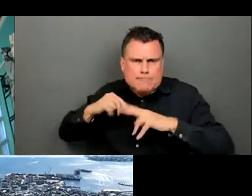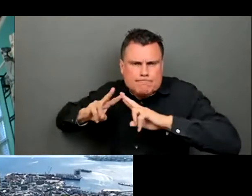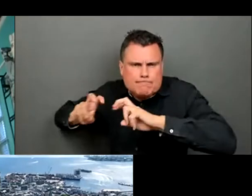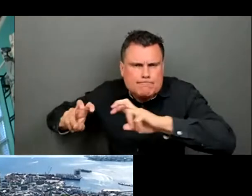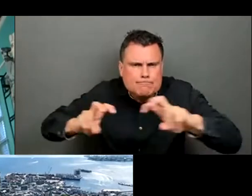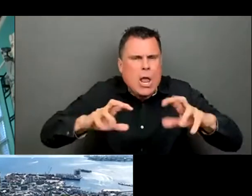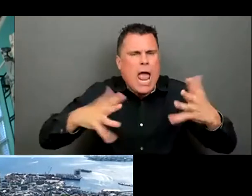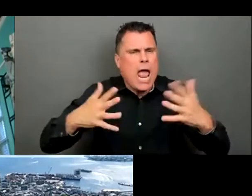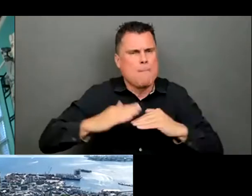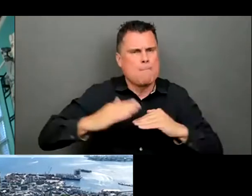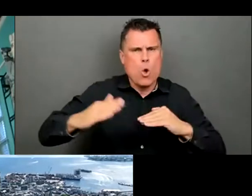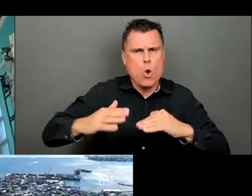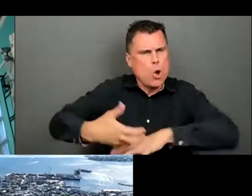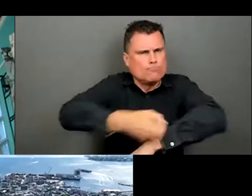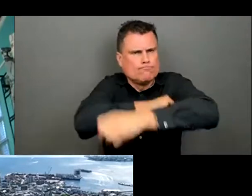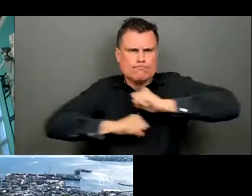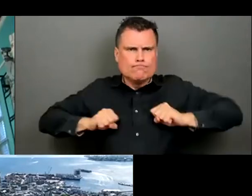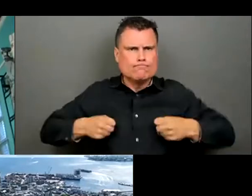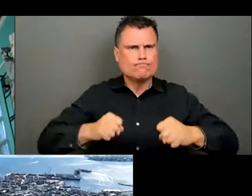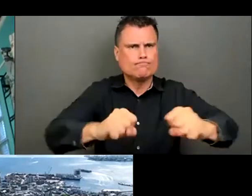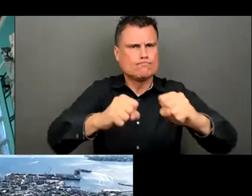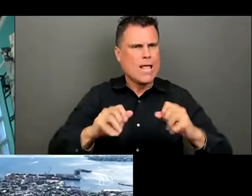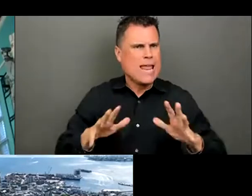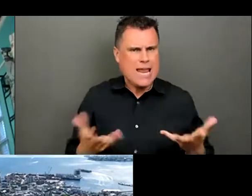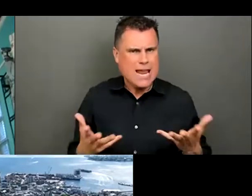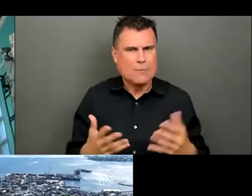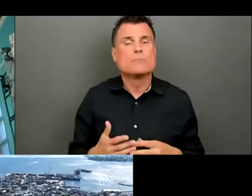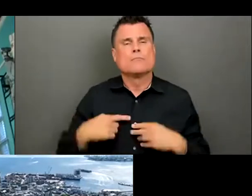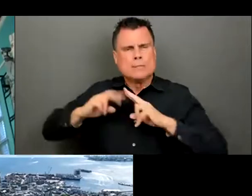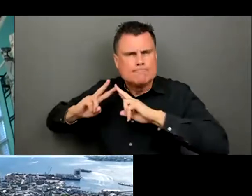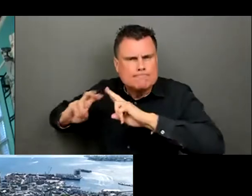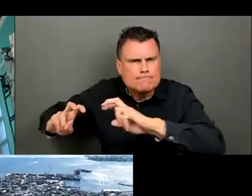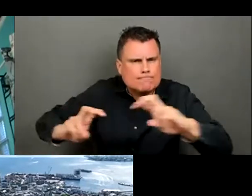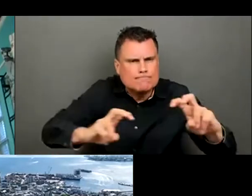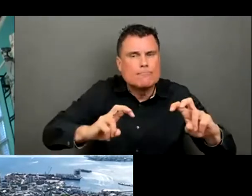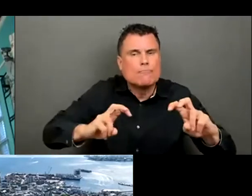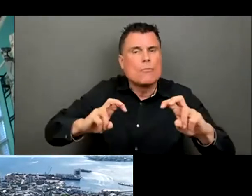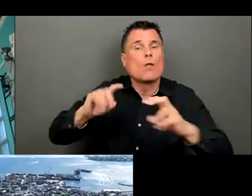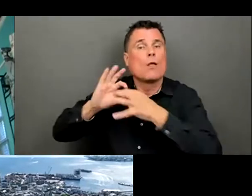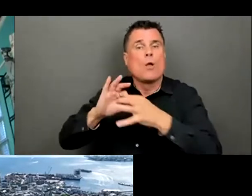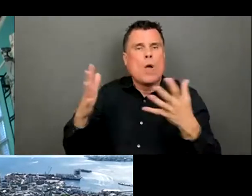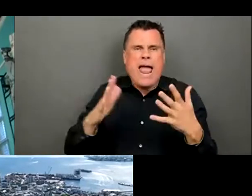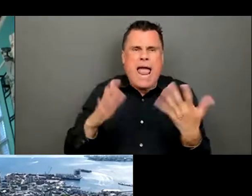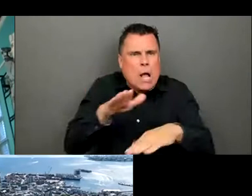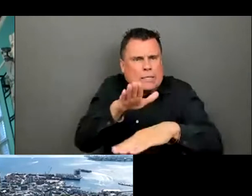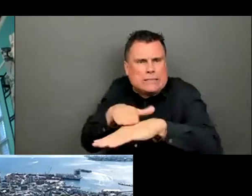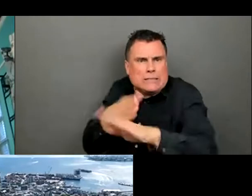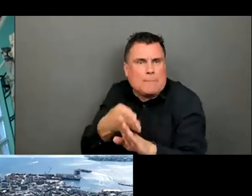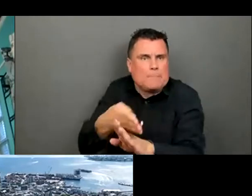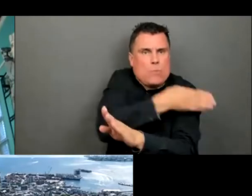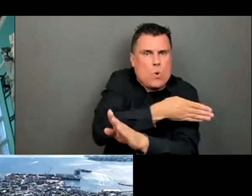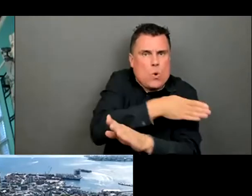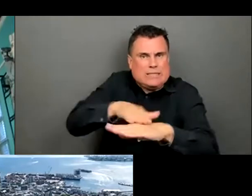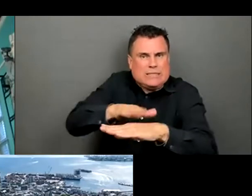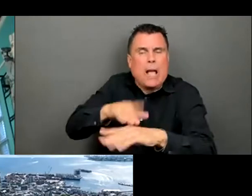our research topics is early warning and risk information delivery from local municipalities